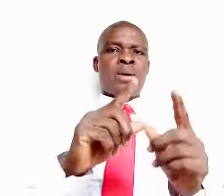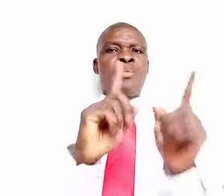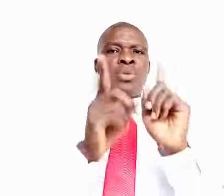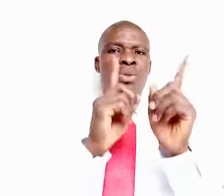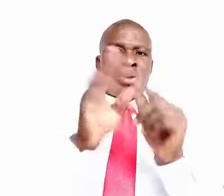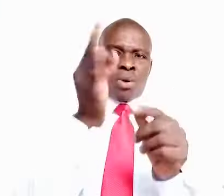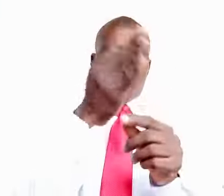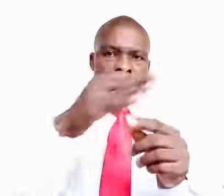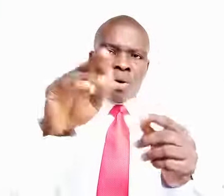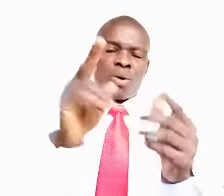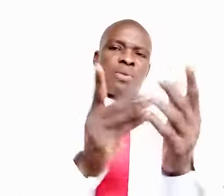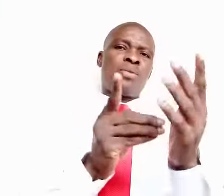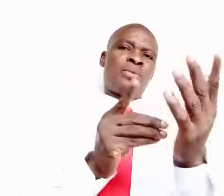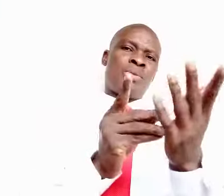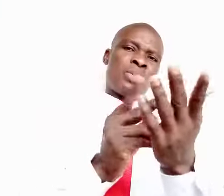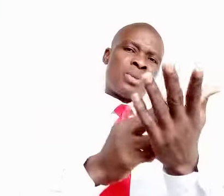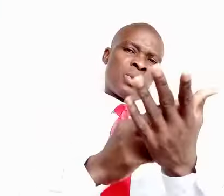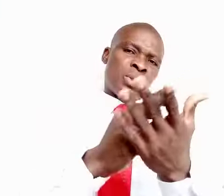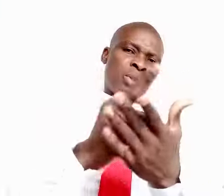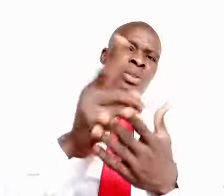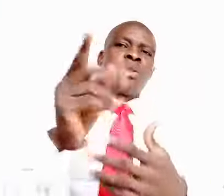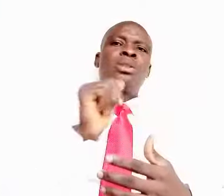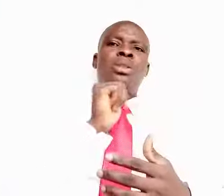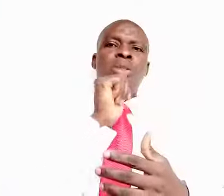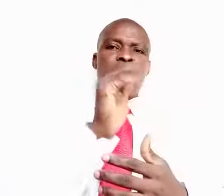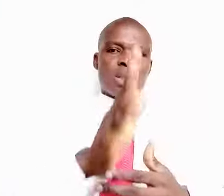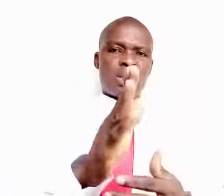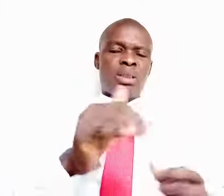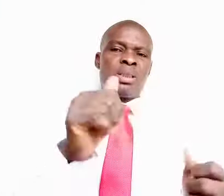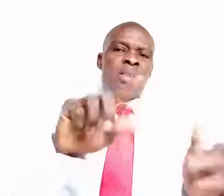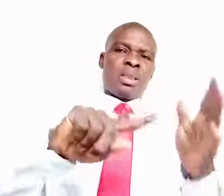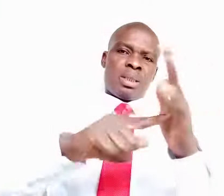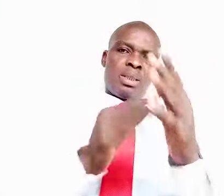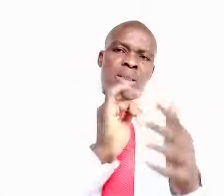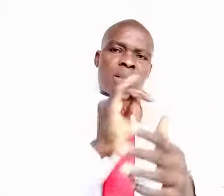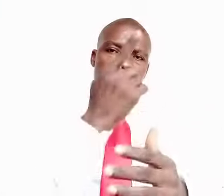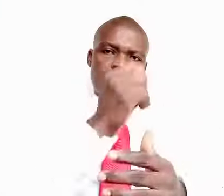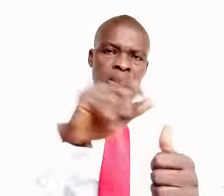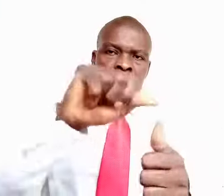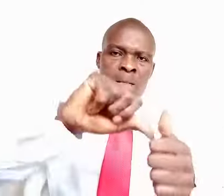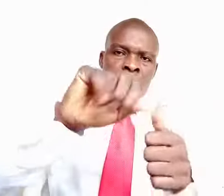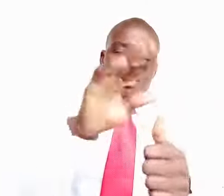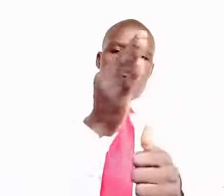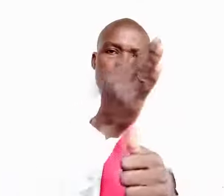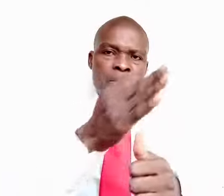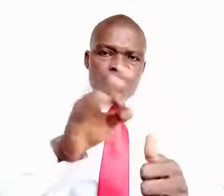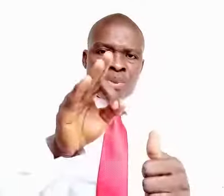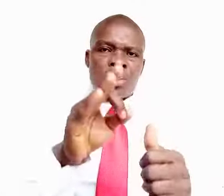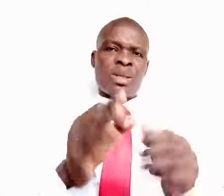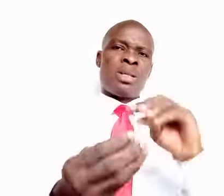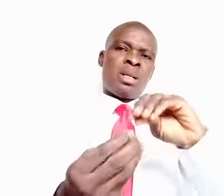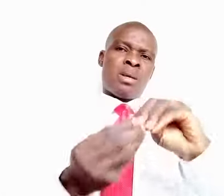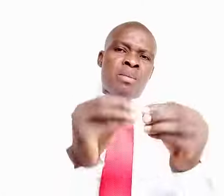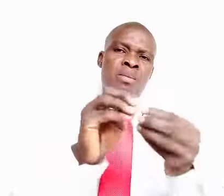These are the areas of focus to be looked at. One, definition of dishonesty. Two,